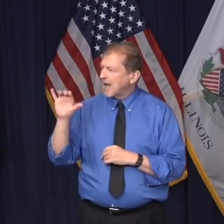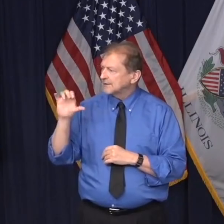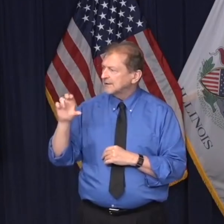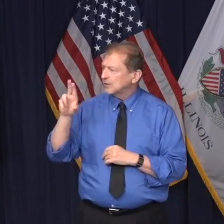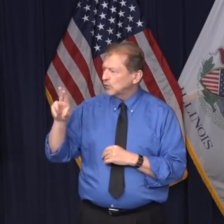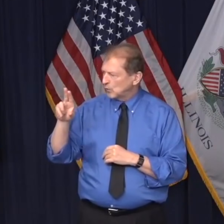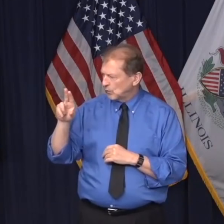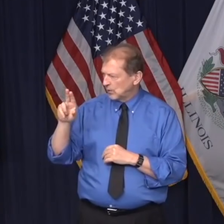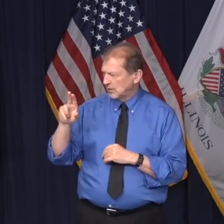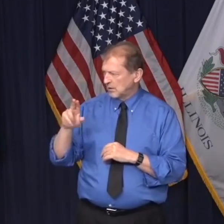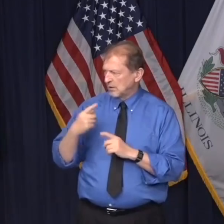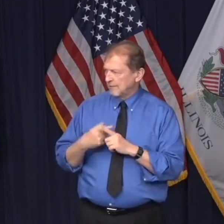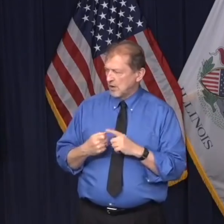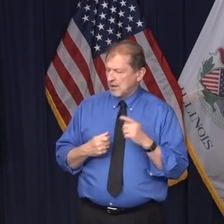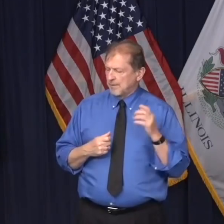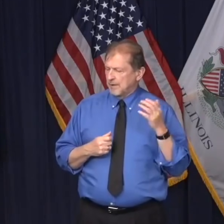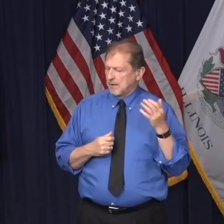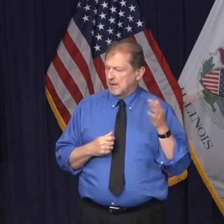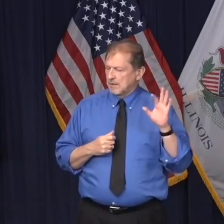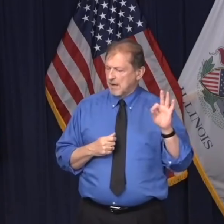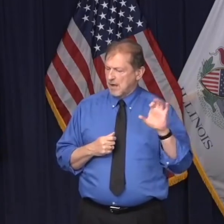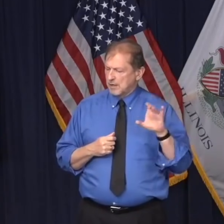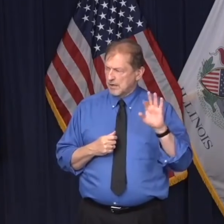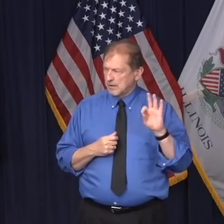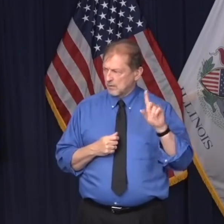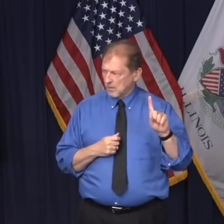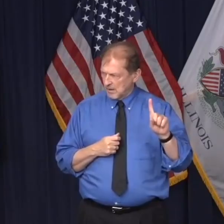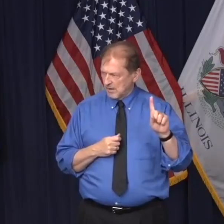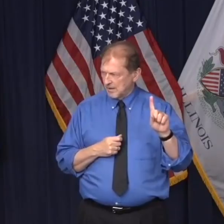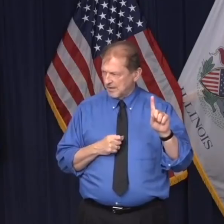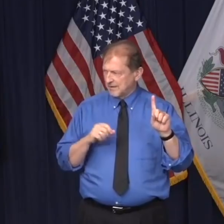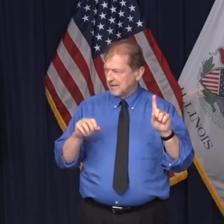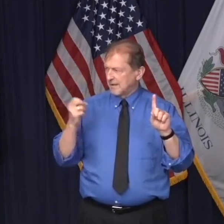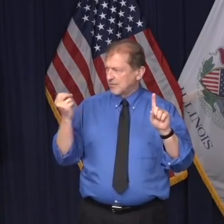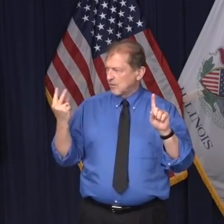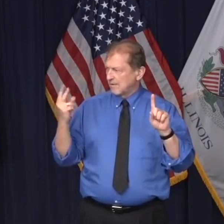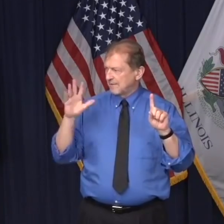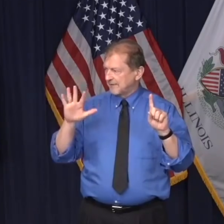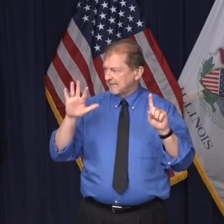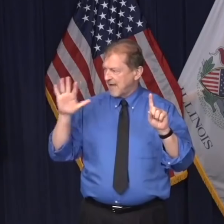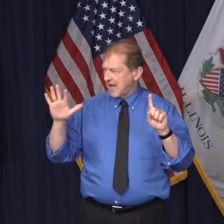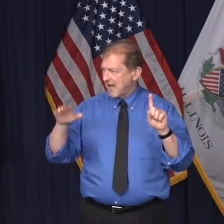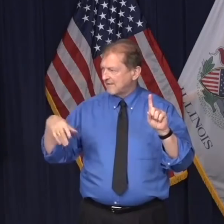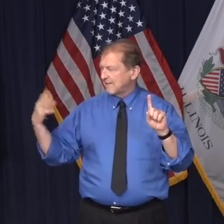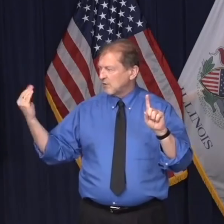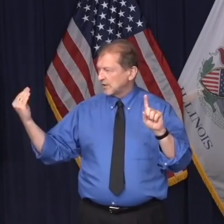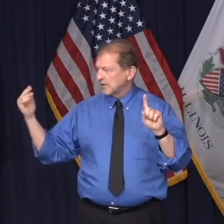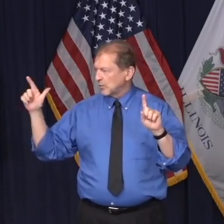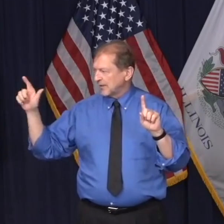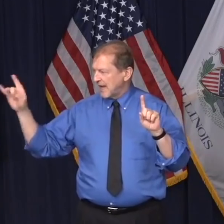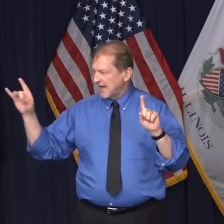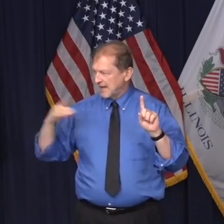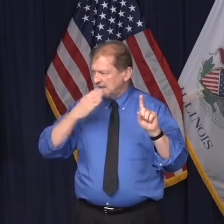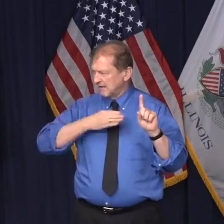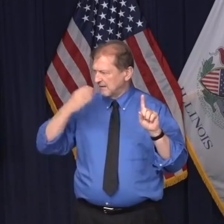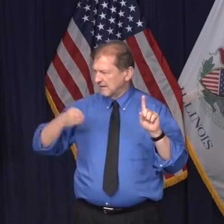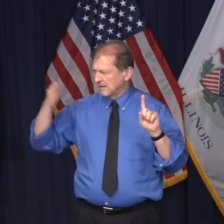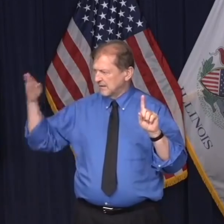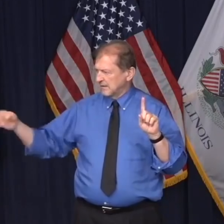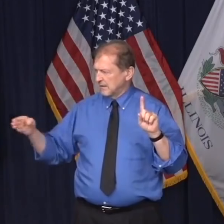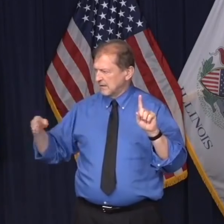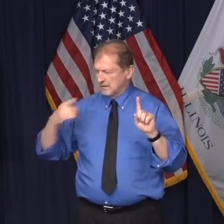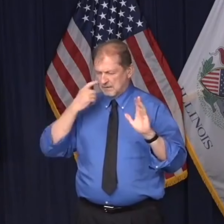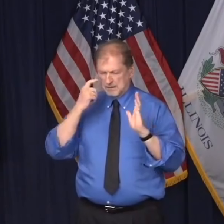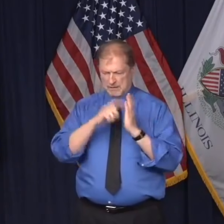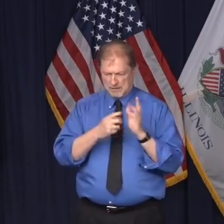spiked from 991 on April 23rd to 1265 the next day and 1448 on April 27th. Is there an explanation for